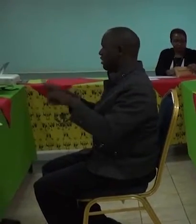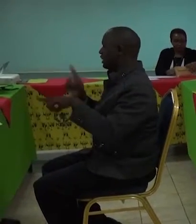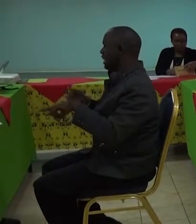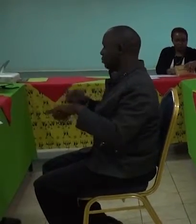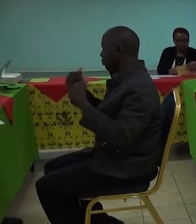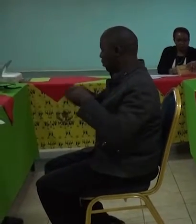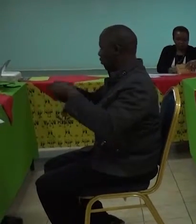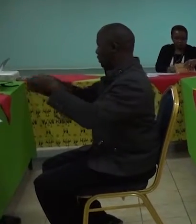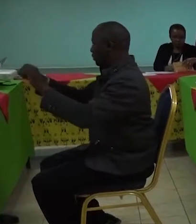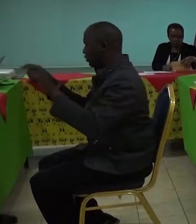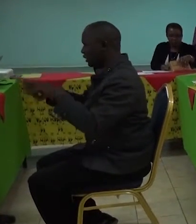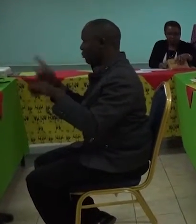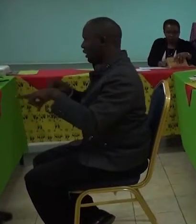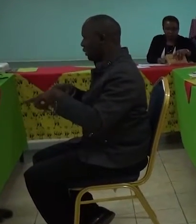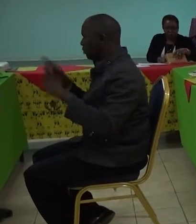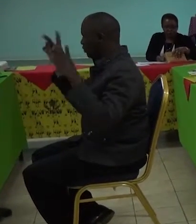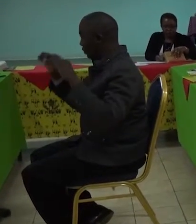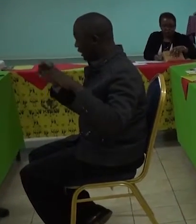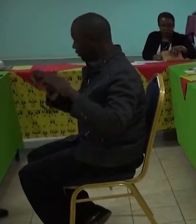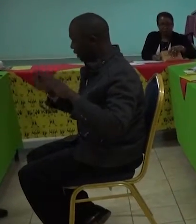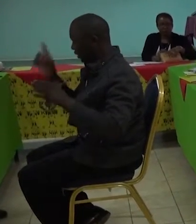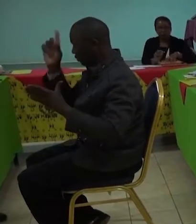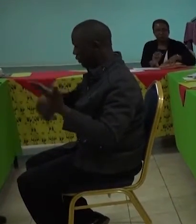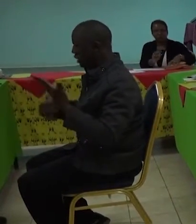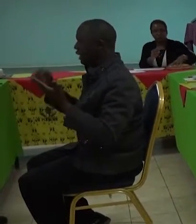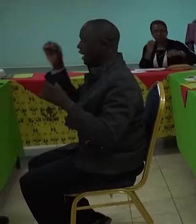continue interrogating inclusive education in this country.